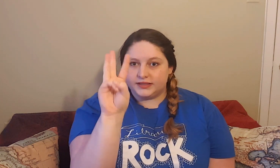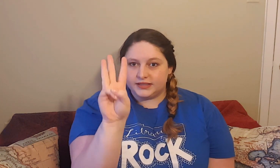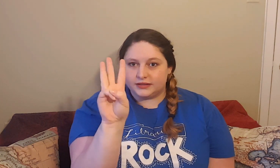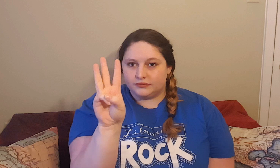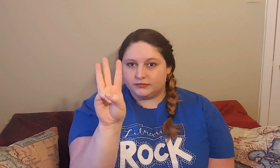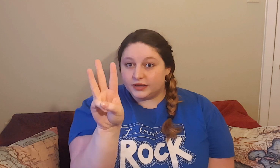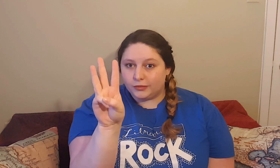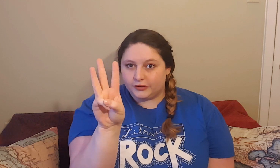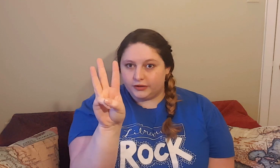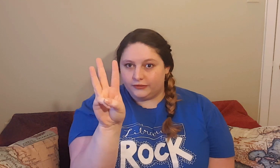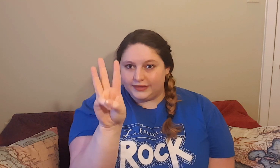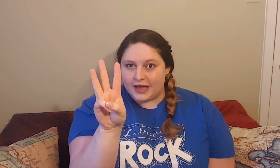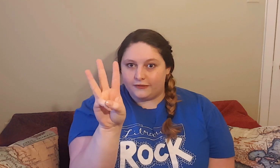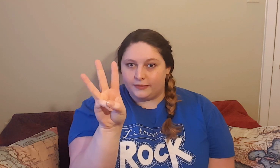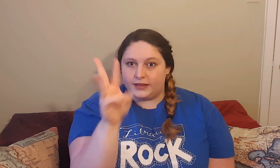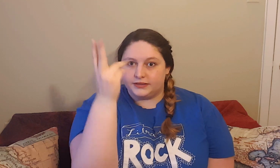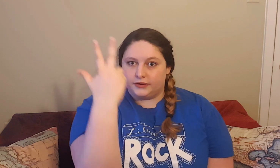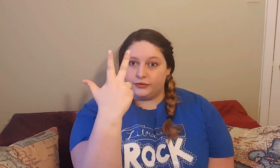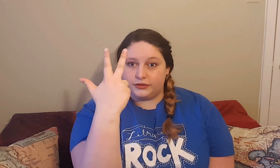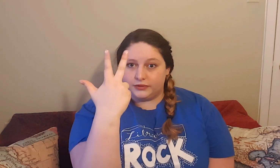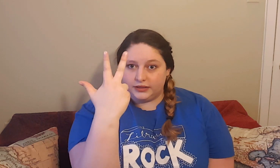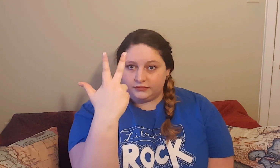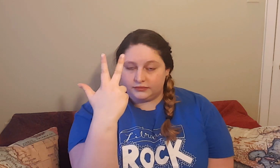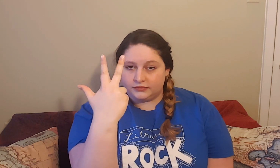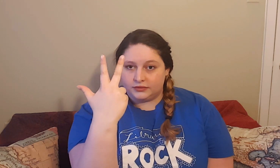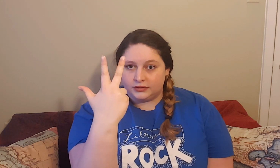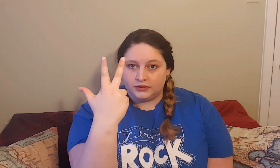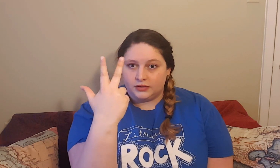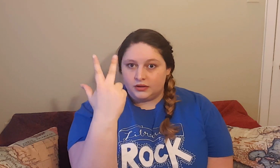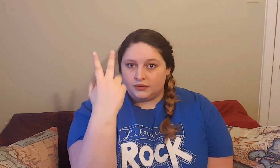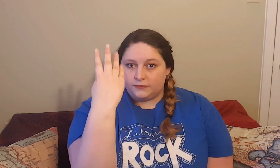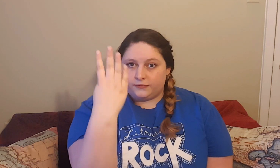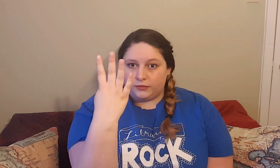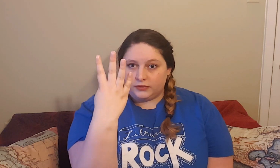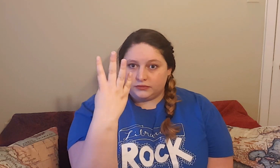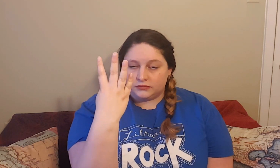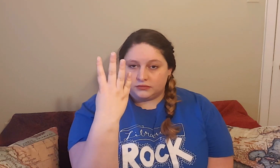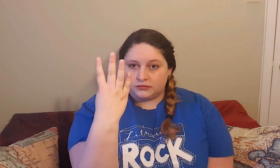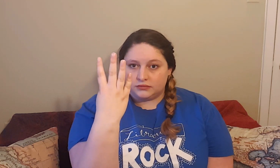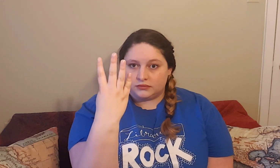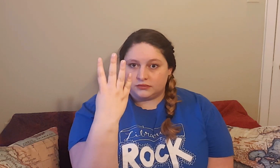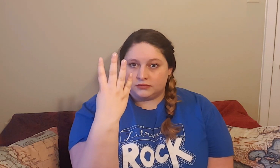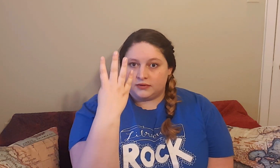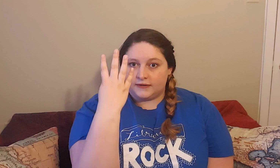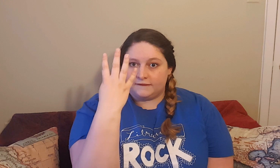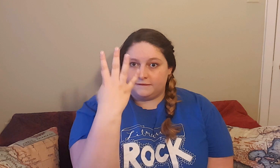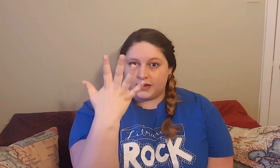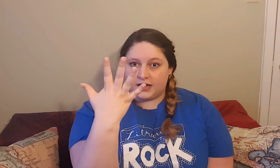is W in the alphabet, so 3, 4, 5,